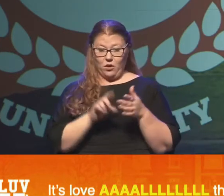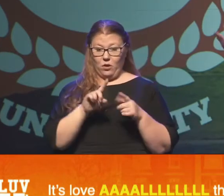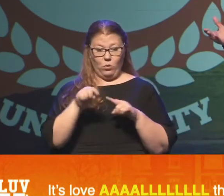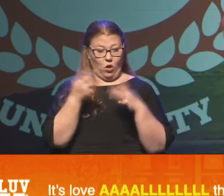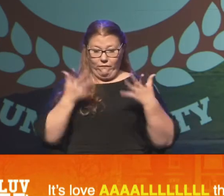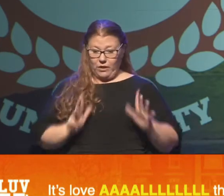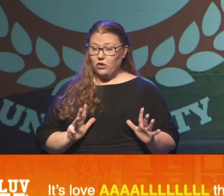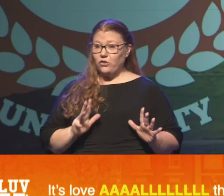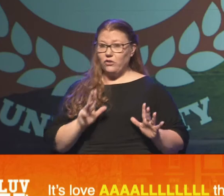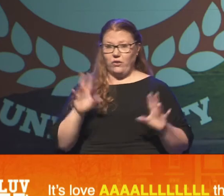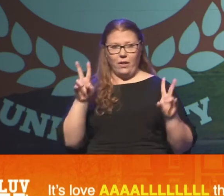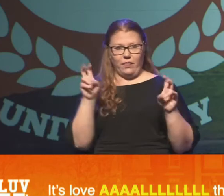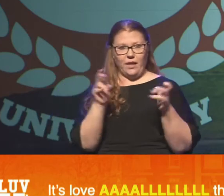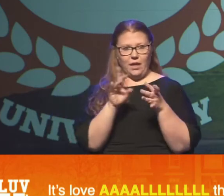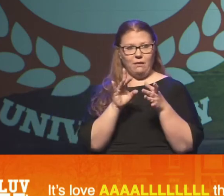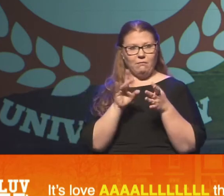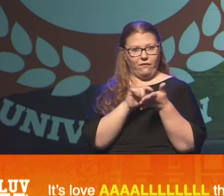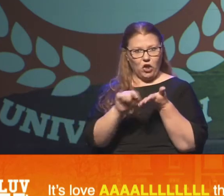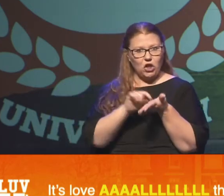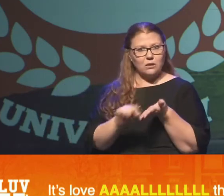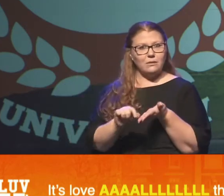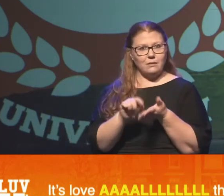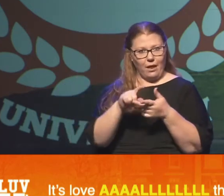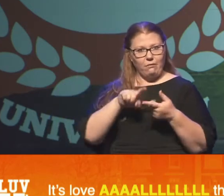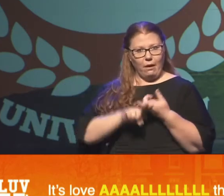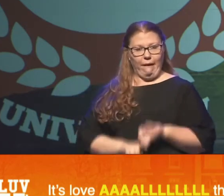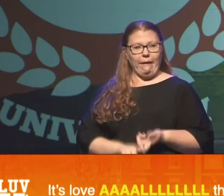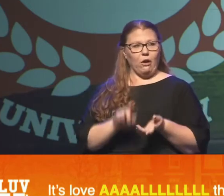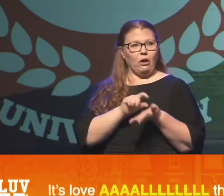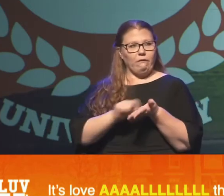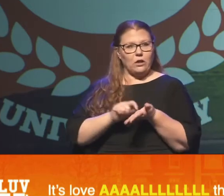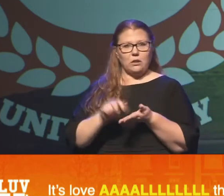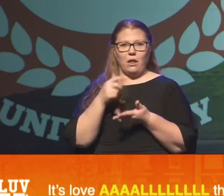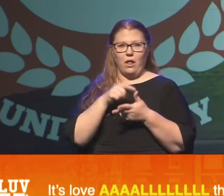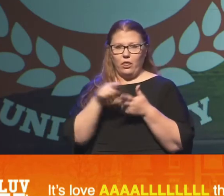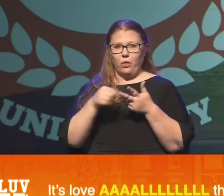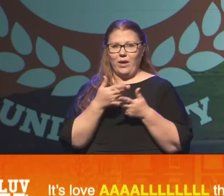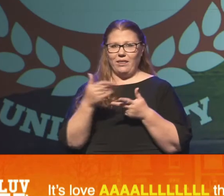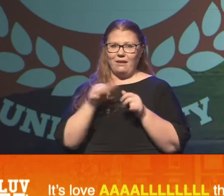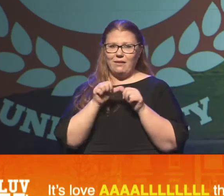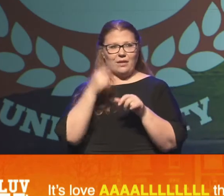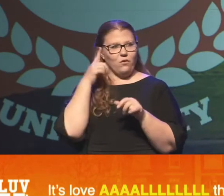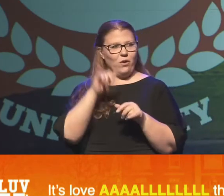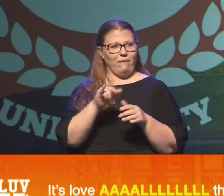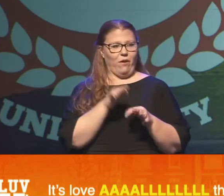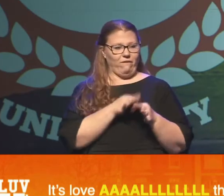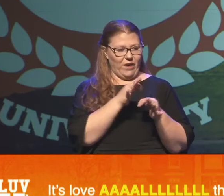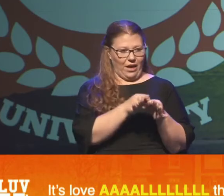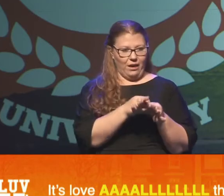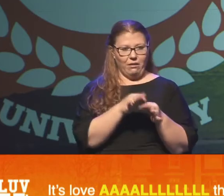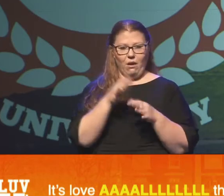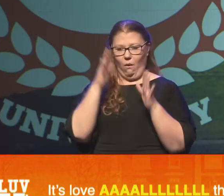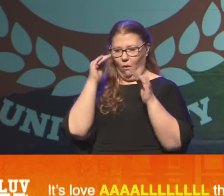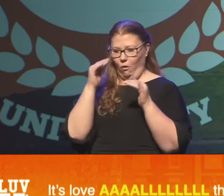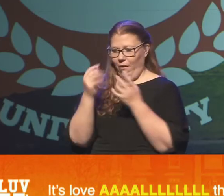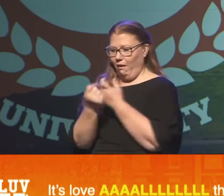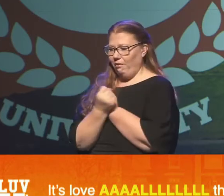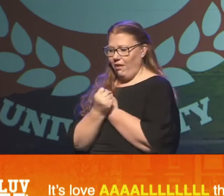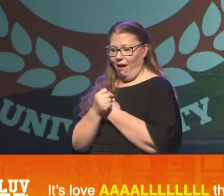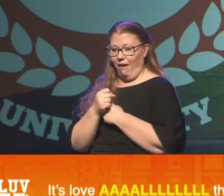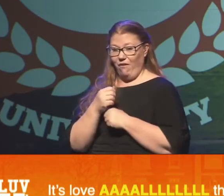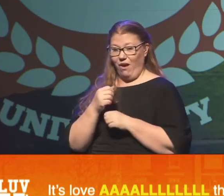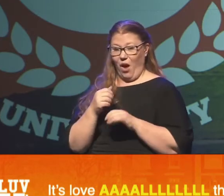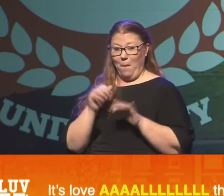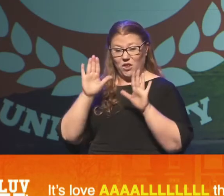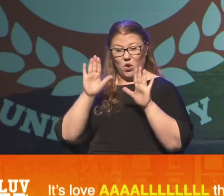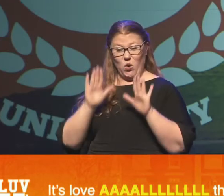and done, it's our theme verse, right? Our anchor verse. 3 things last forever, ever: faith, hope, and love. But the greatest of these is